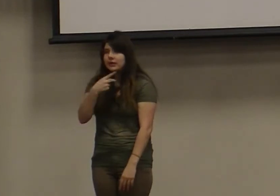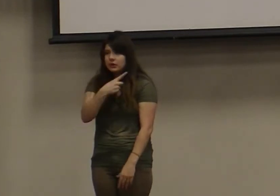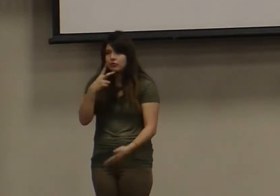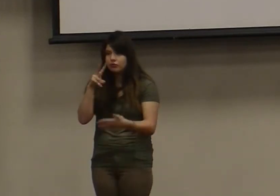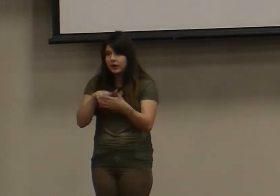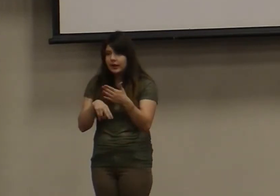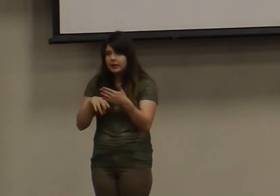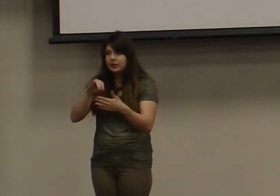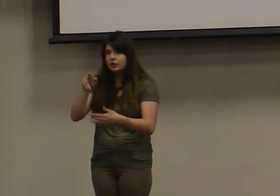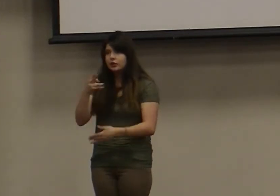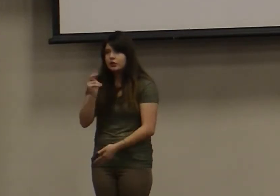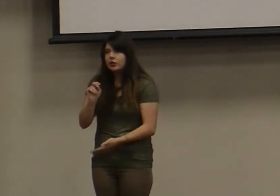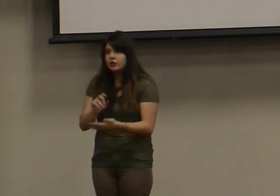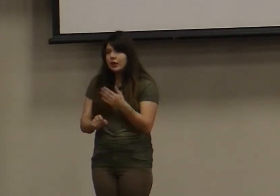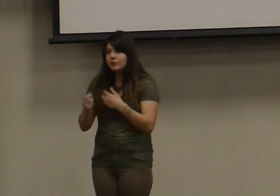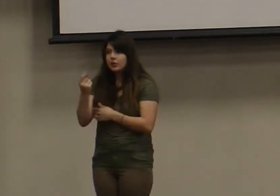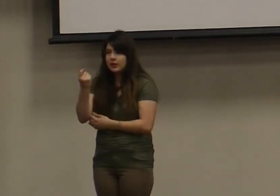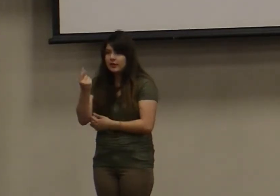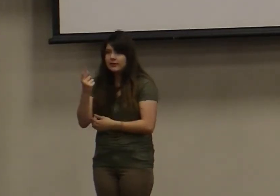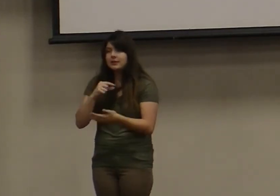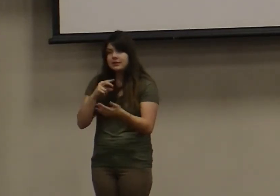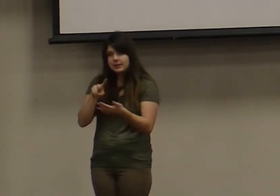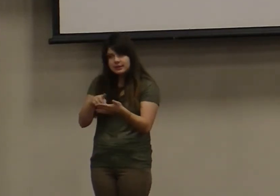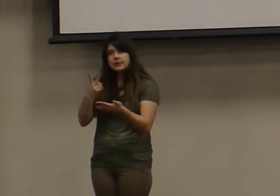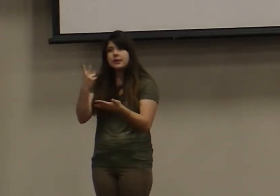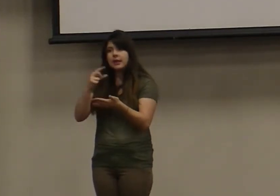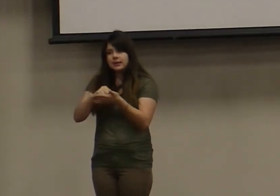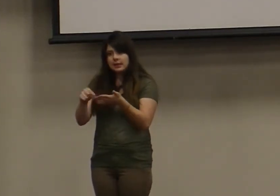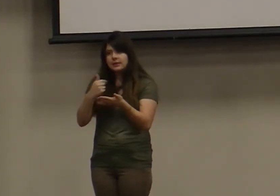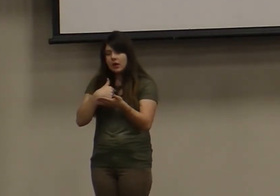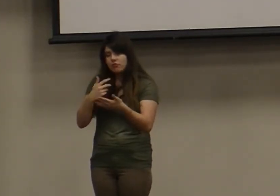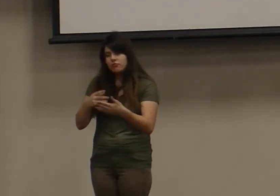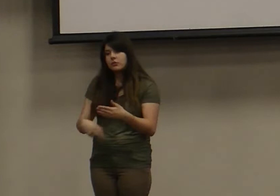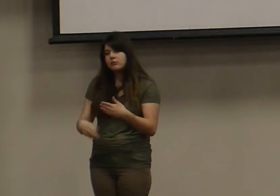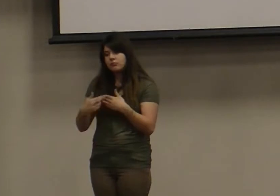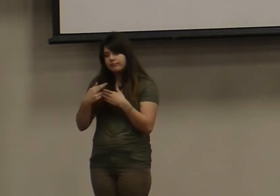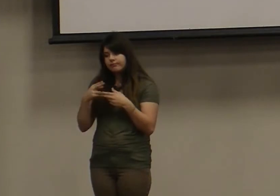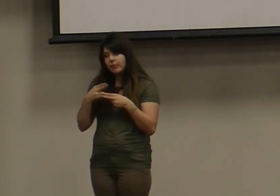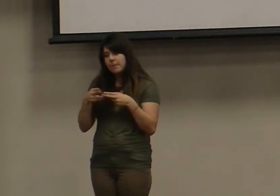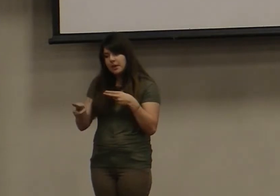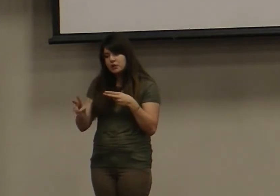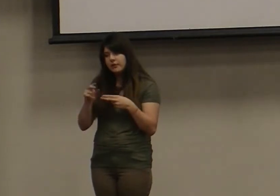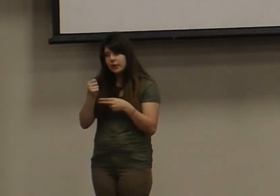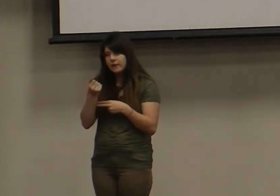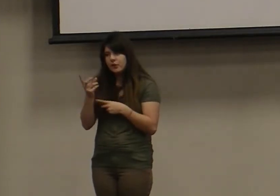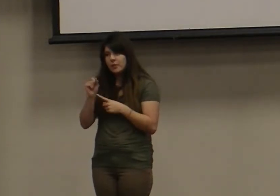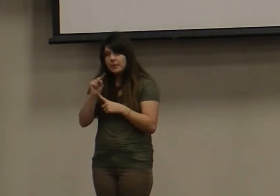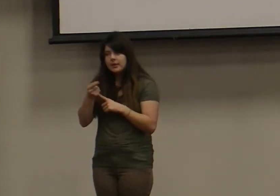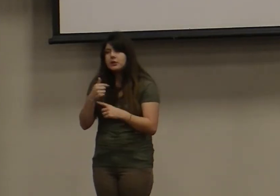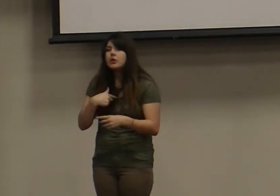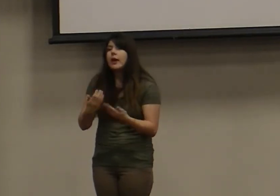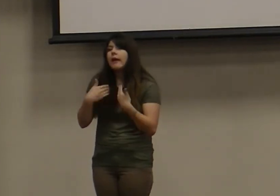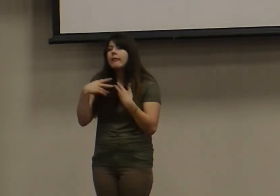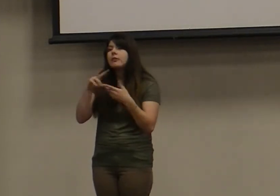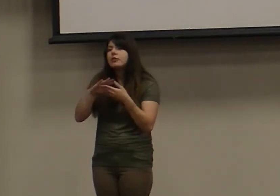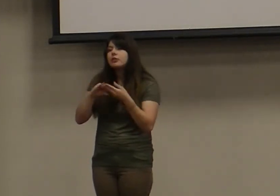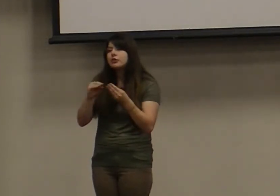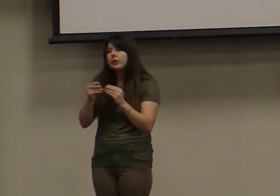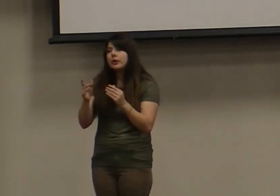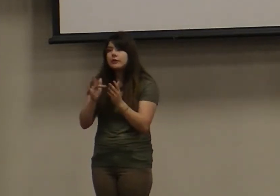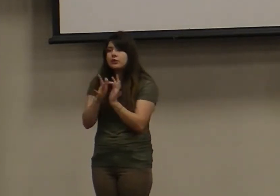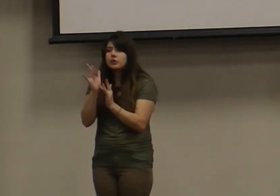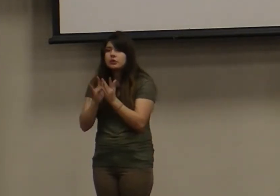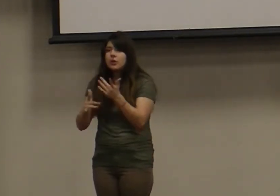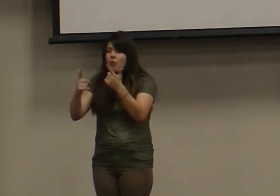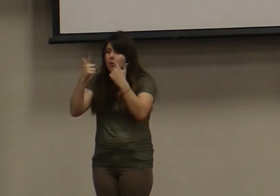11, the second text that I want to mention just for a few moments. You have the story of Jesus weeping there at the